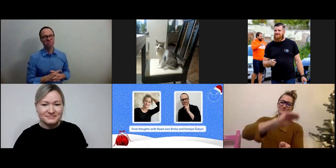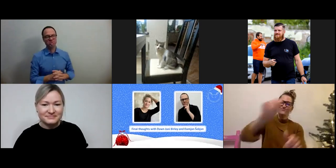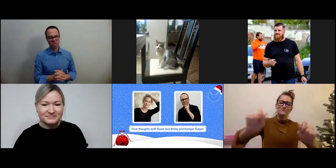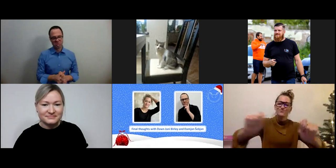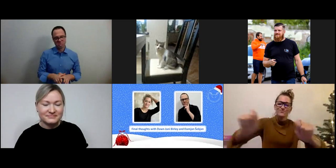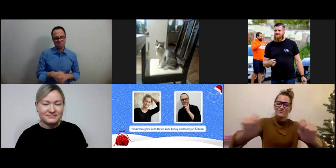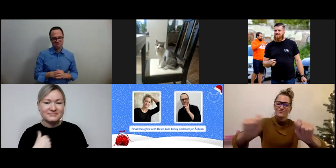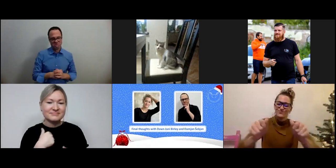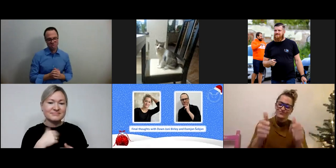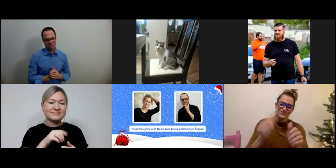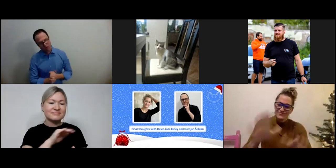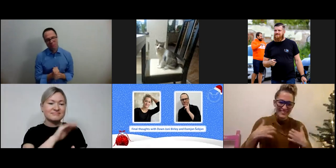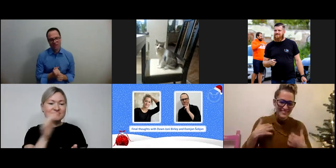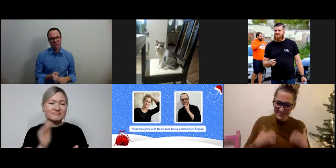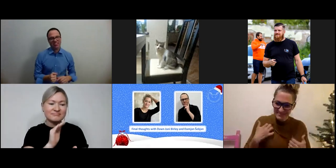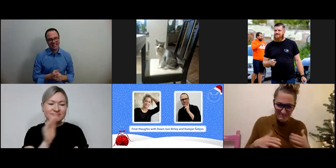Now, I'm a bit nervous,